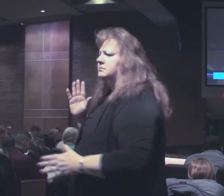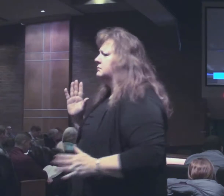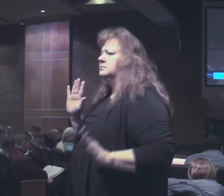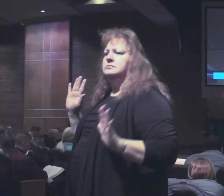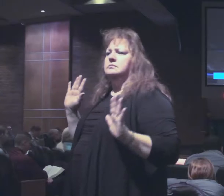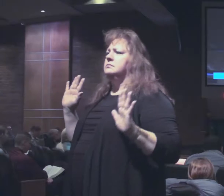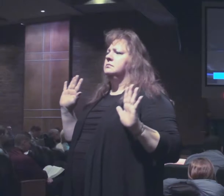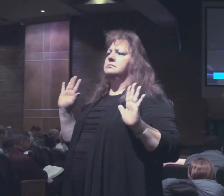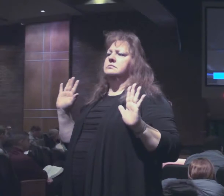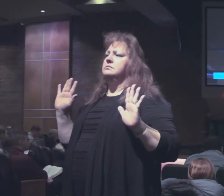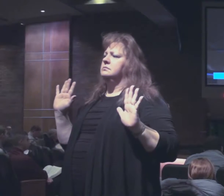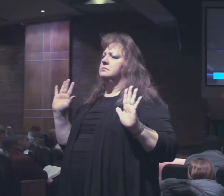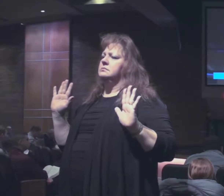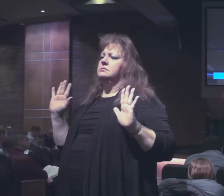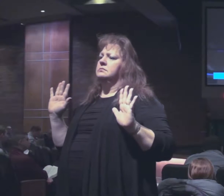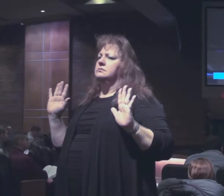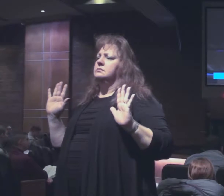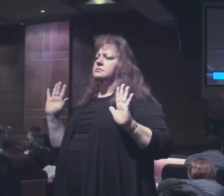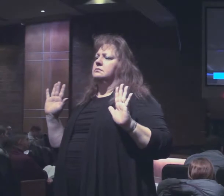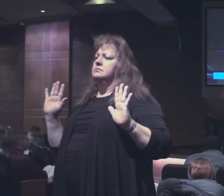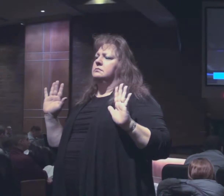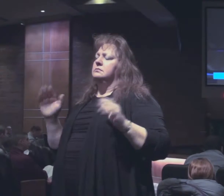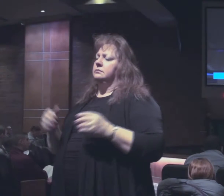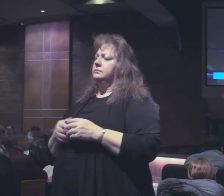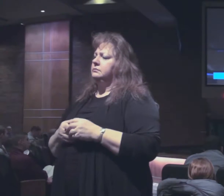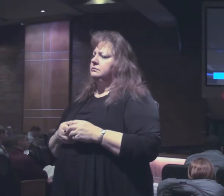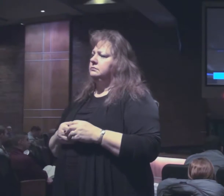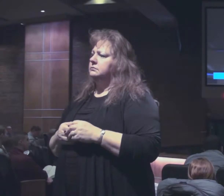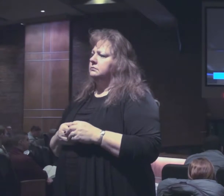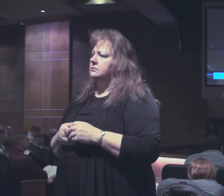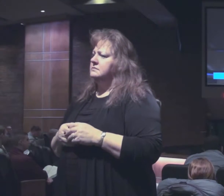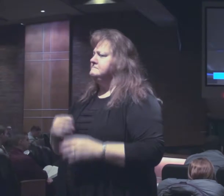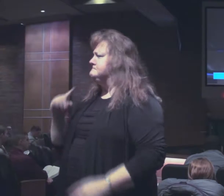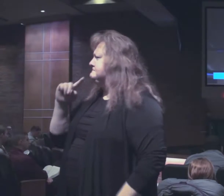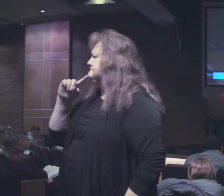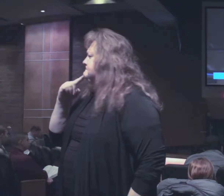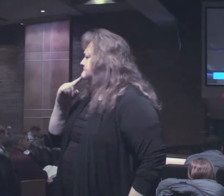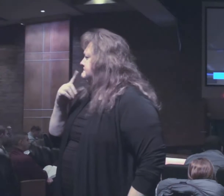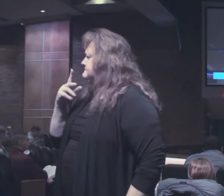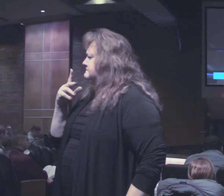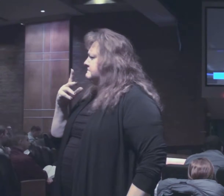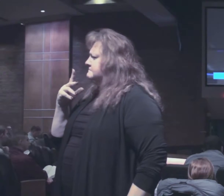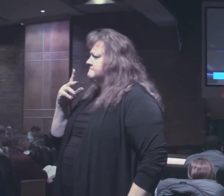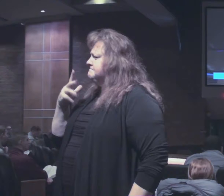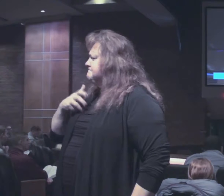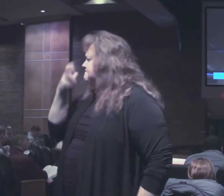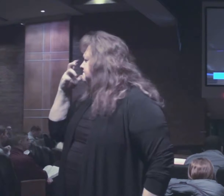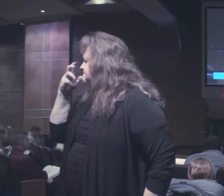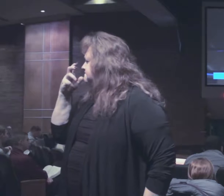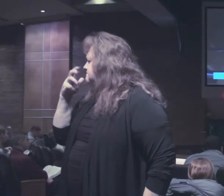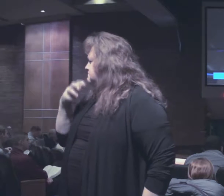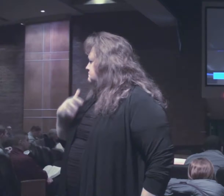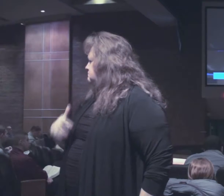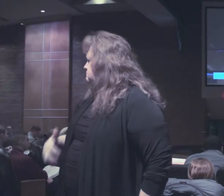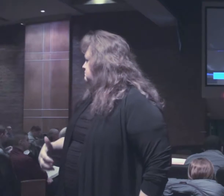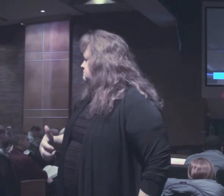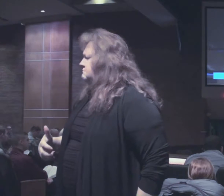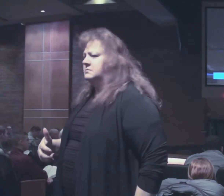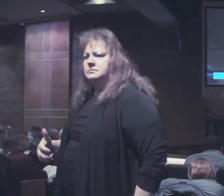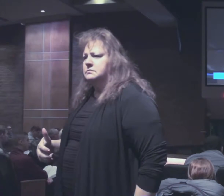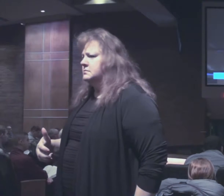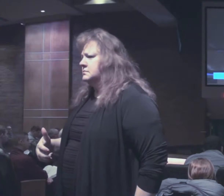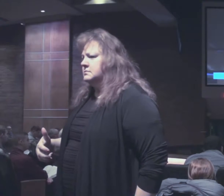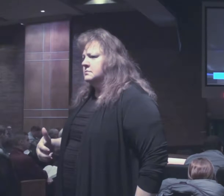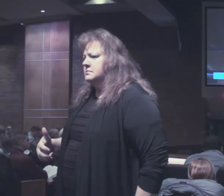slanderous comments of his enemies with bitterness, resentment, but